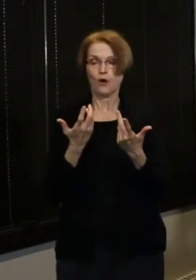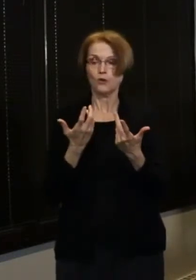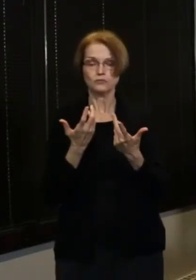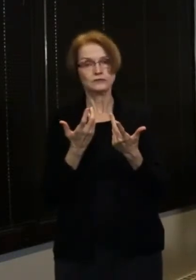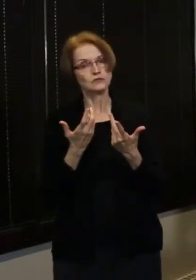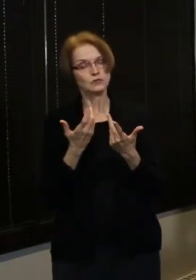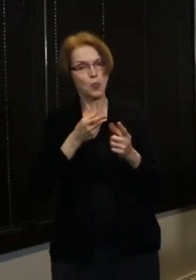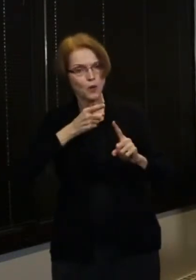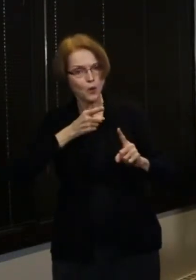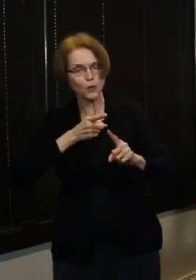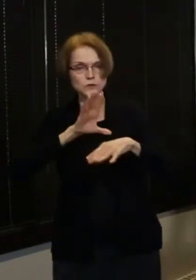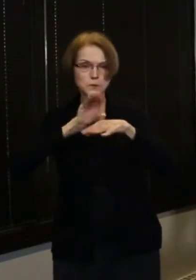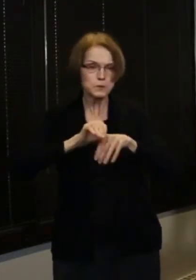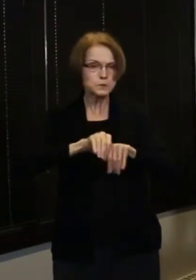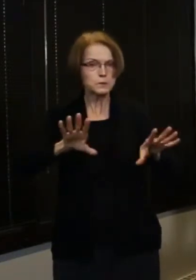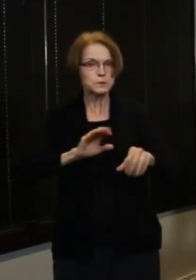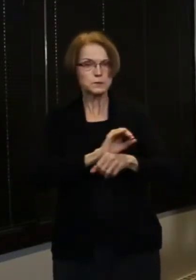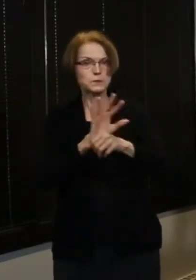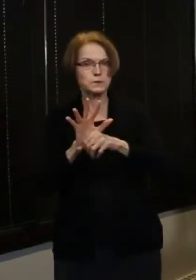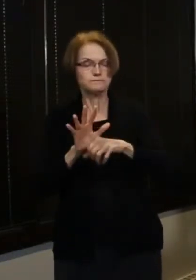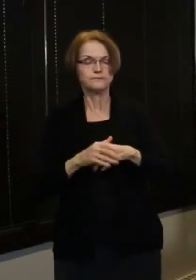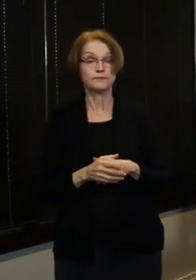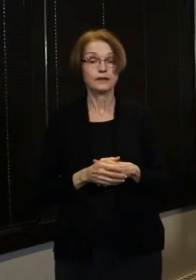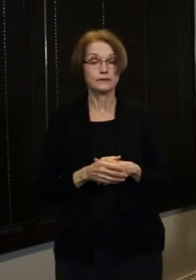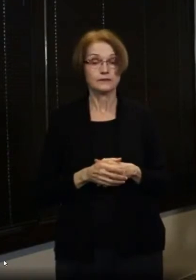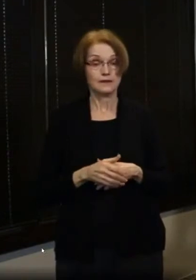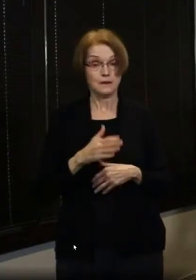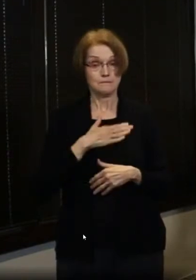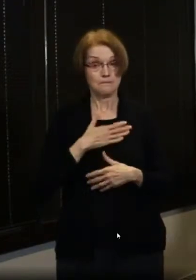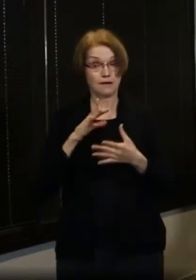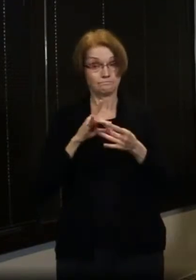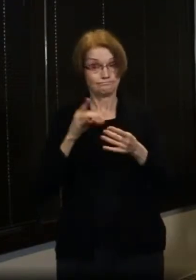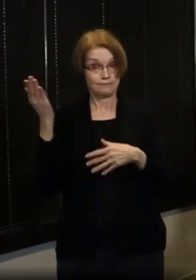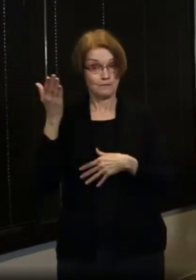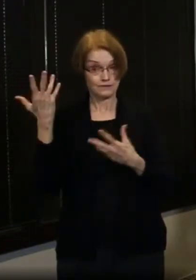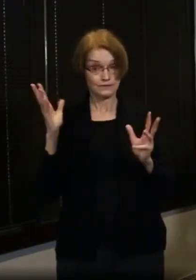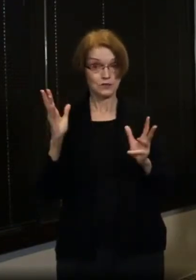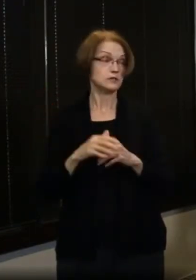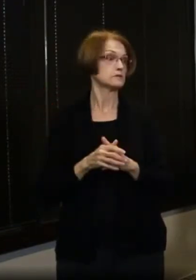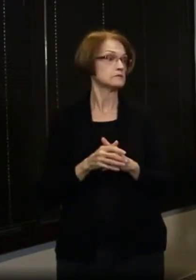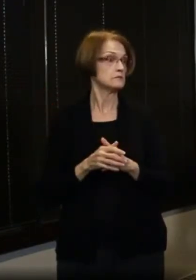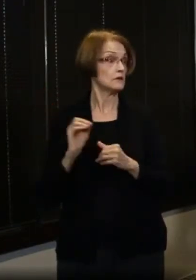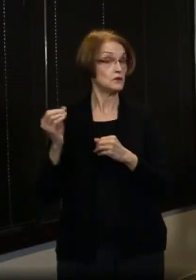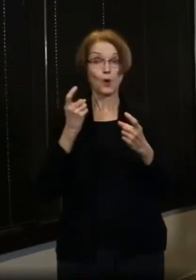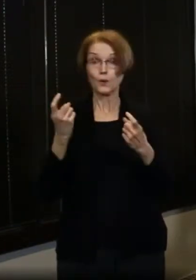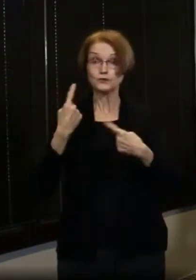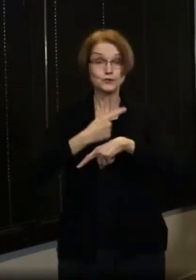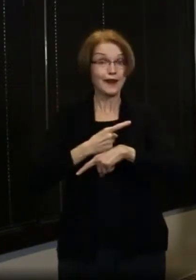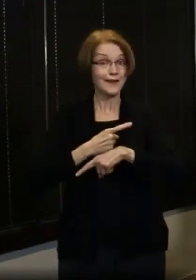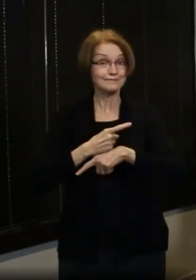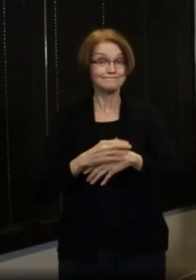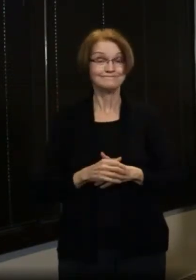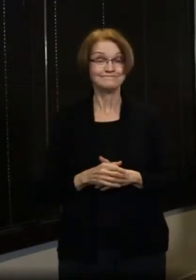numbers down. So with that, that'll finish my comments. I don't believe we have any questions from the